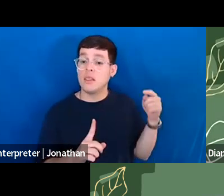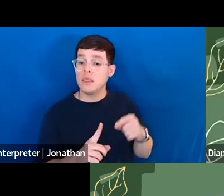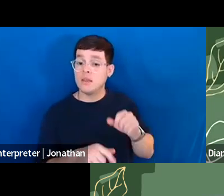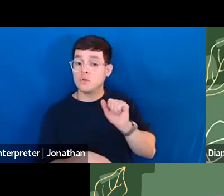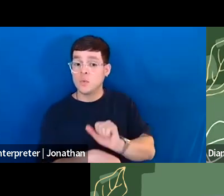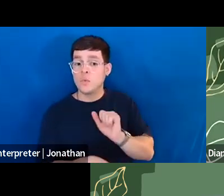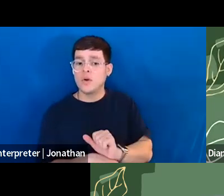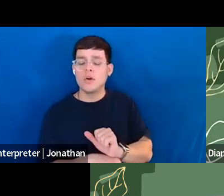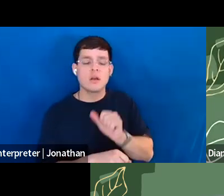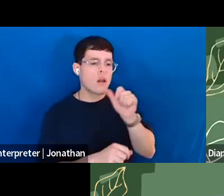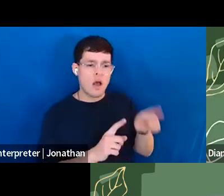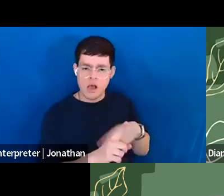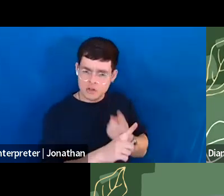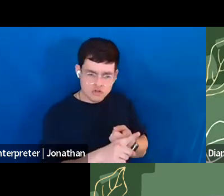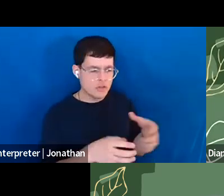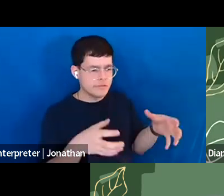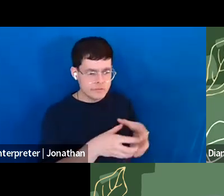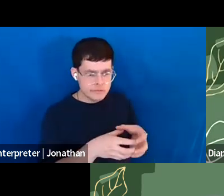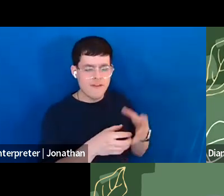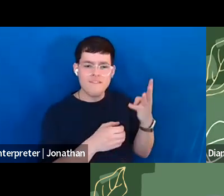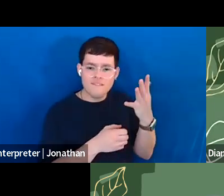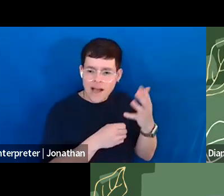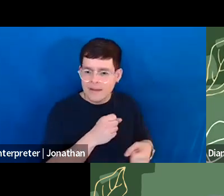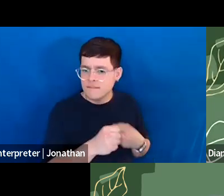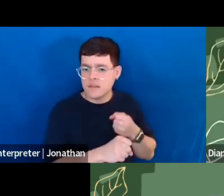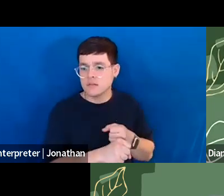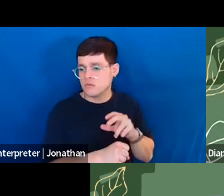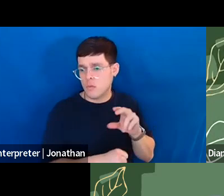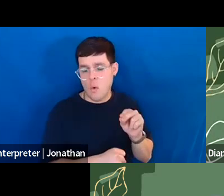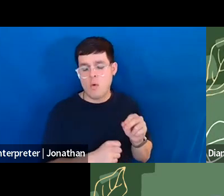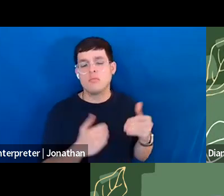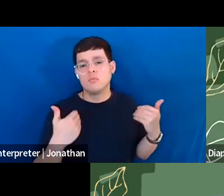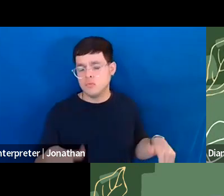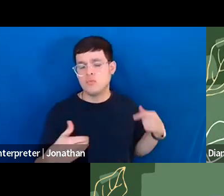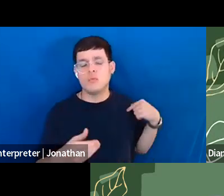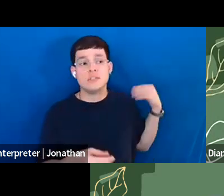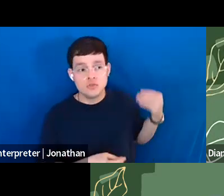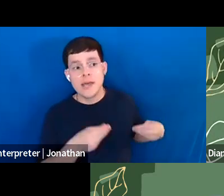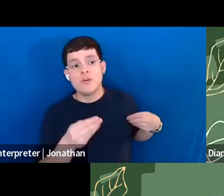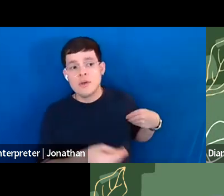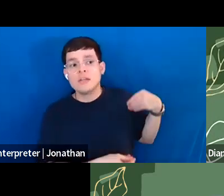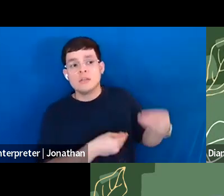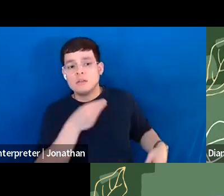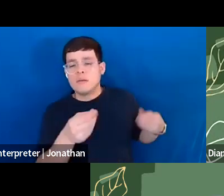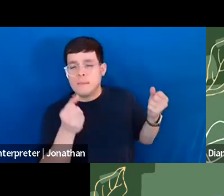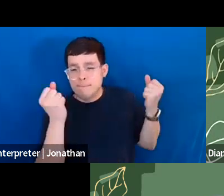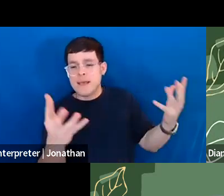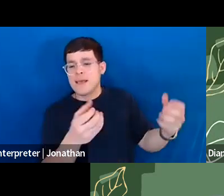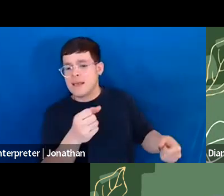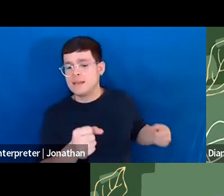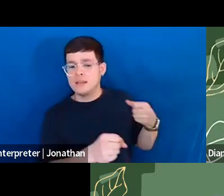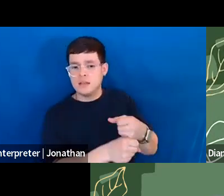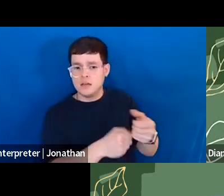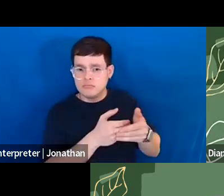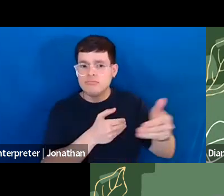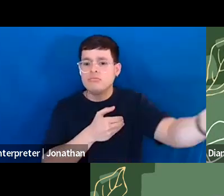extends beyond the lifespan of 5 years. This is generations upon generations of work to really